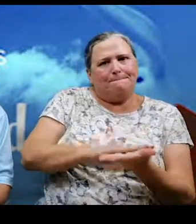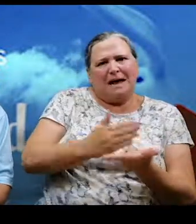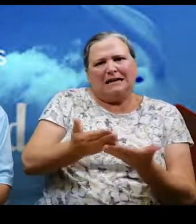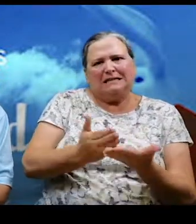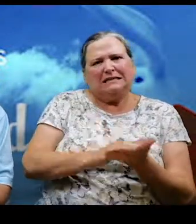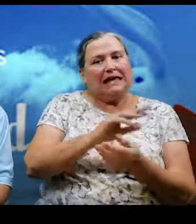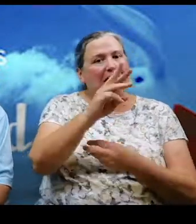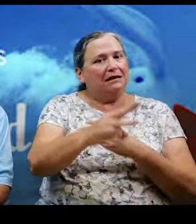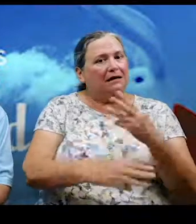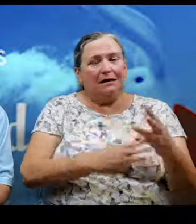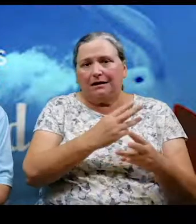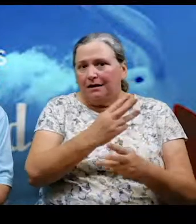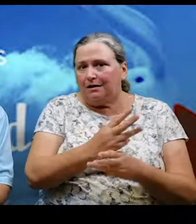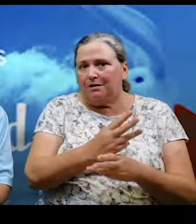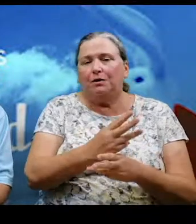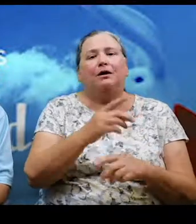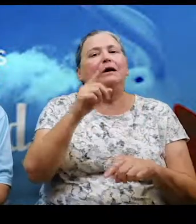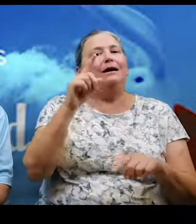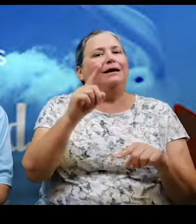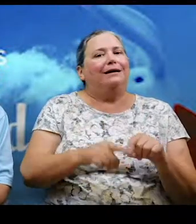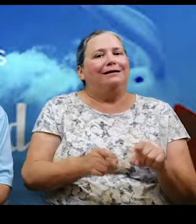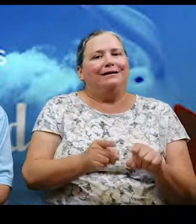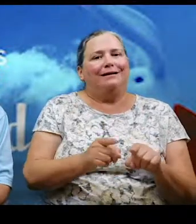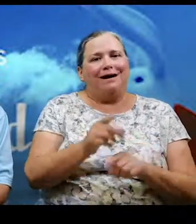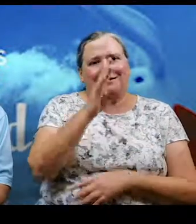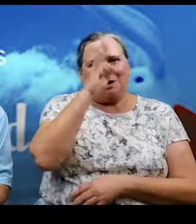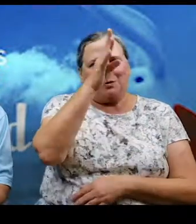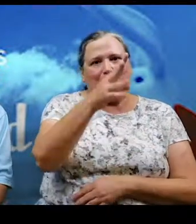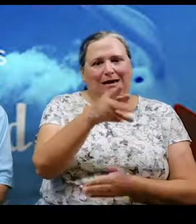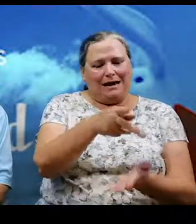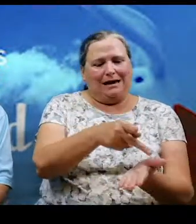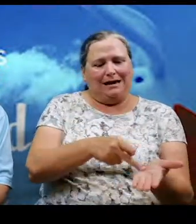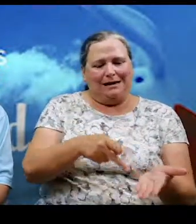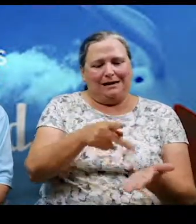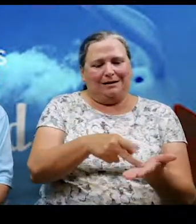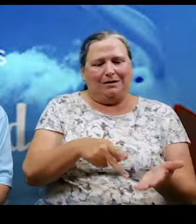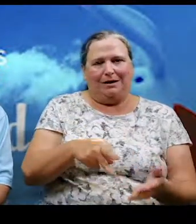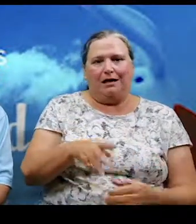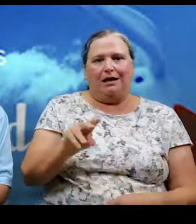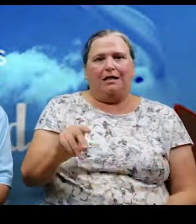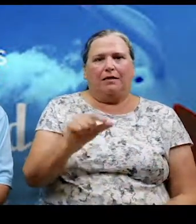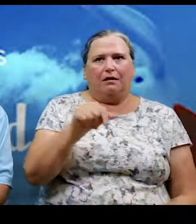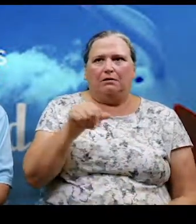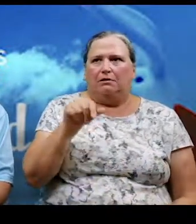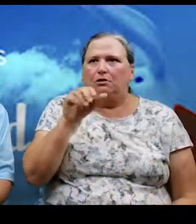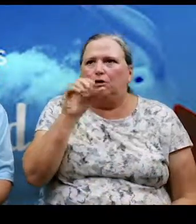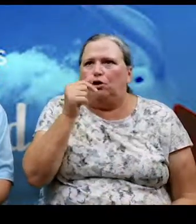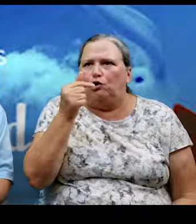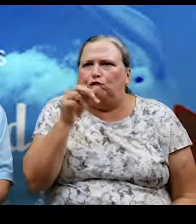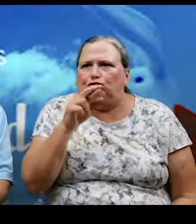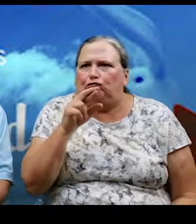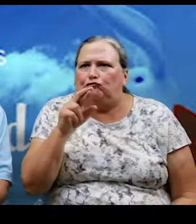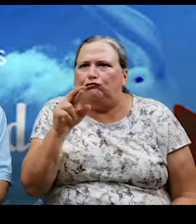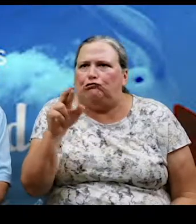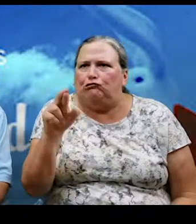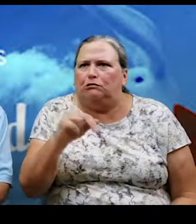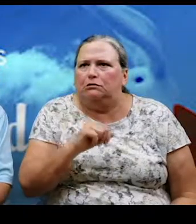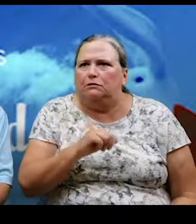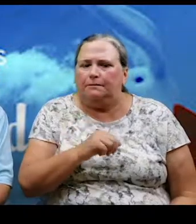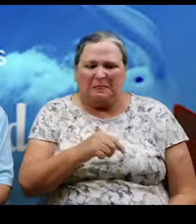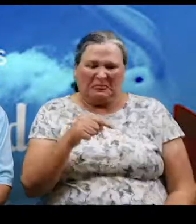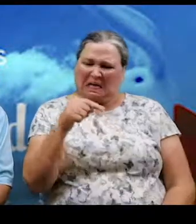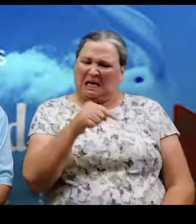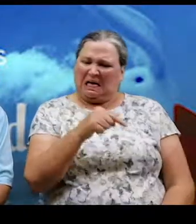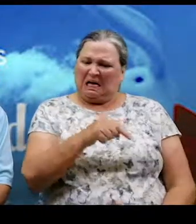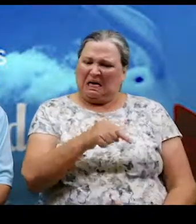be hard-pressed to make him into a pie." Lucy growled. "This rabbit is made of